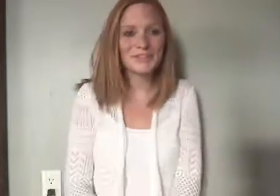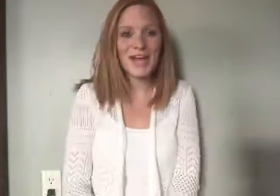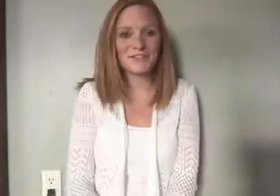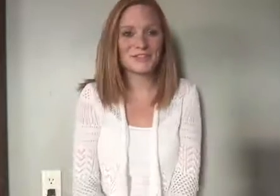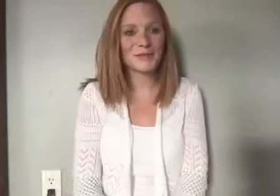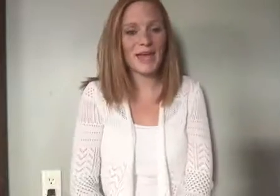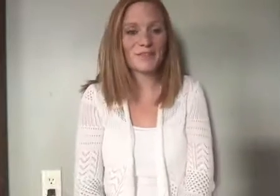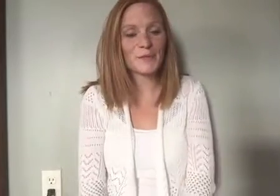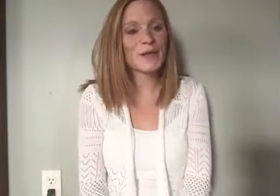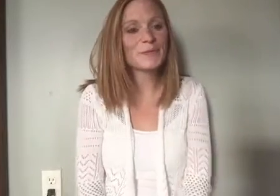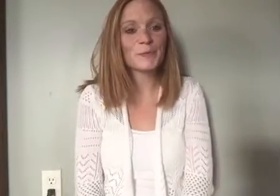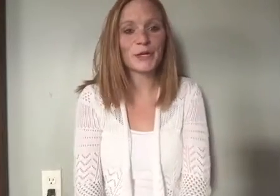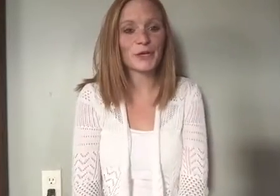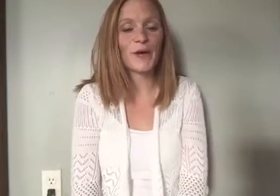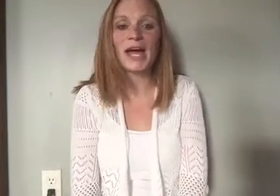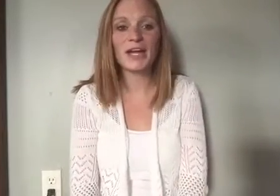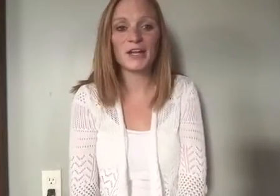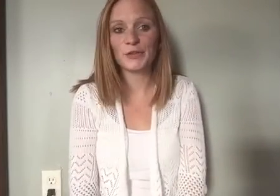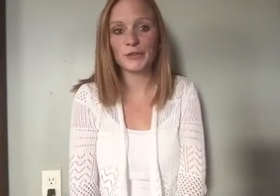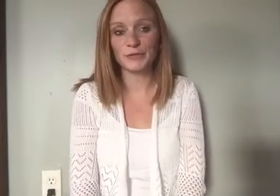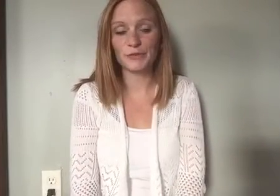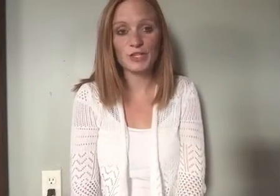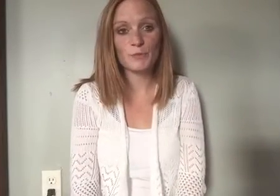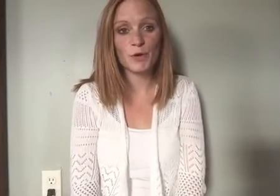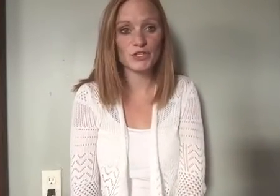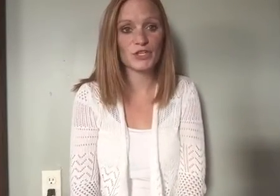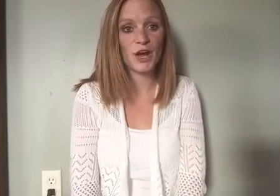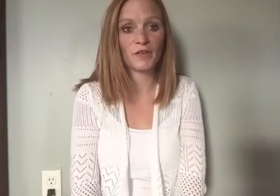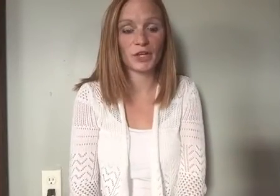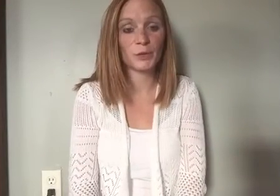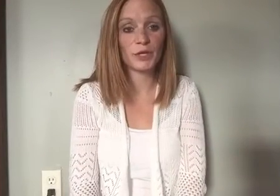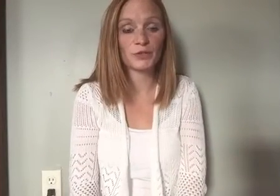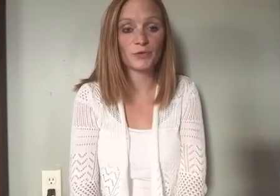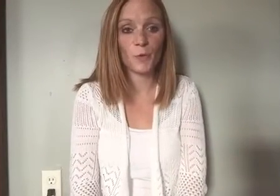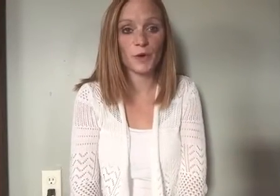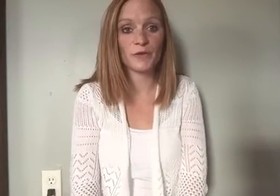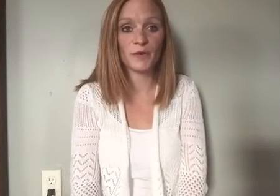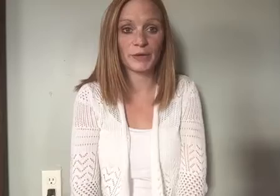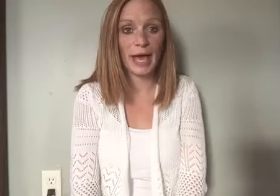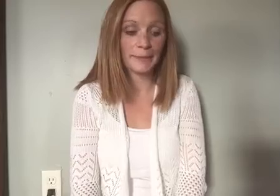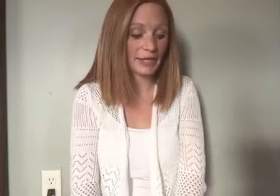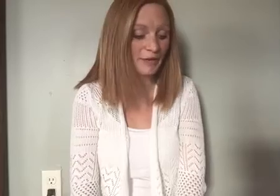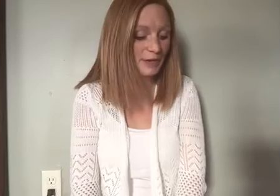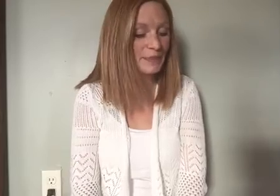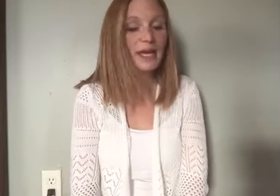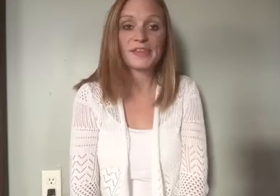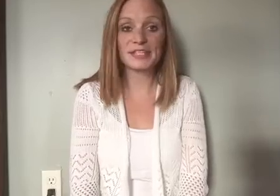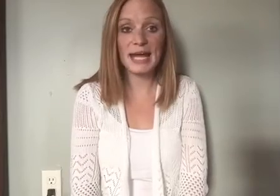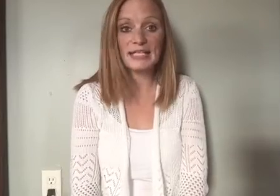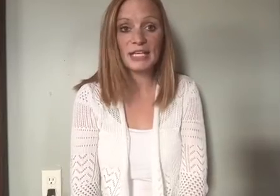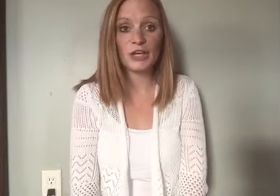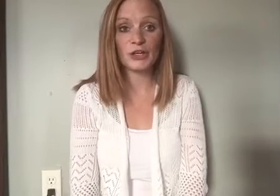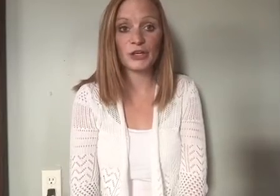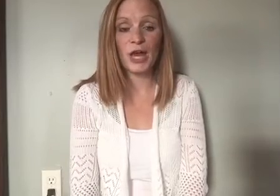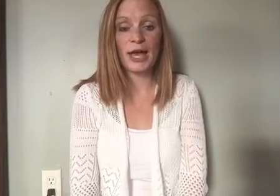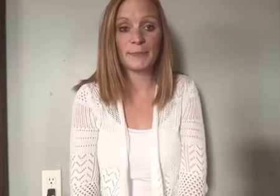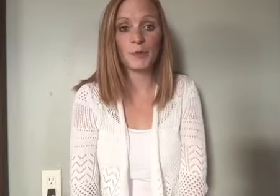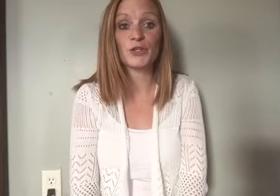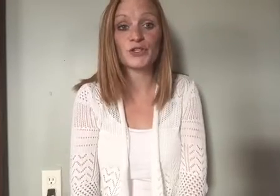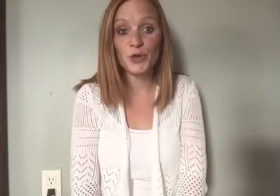Good afternoon, everyone. We're going to go ahead and learn the first portion of our Unit 4 vocabulary. The signs that I'm going to show you